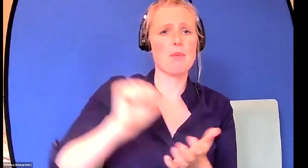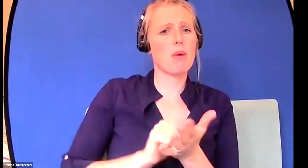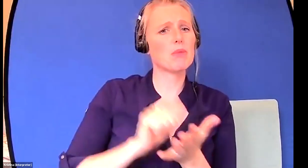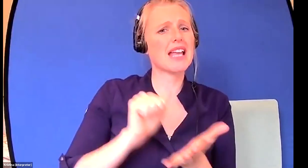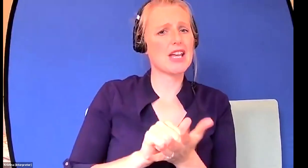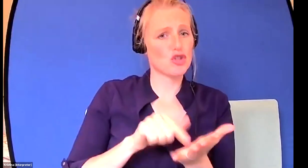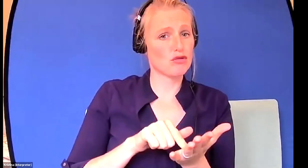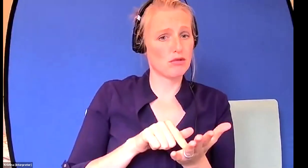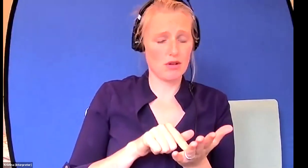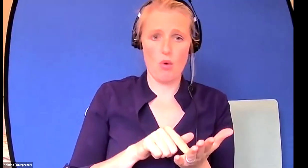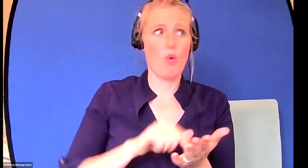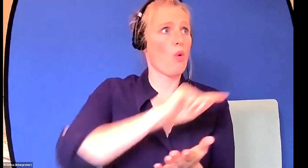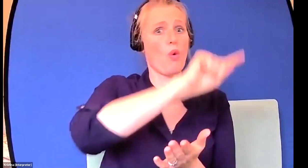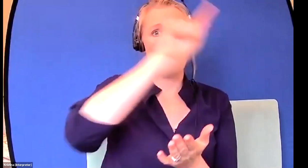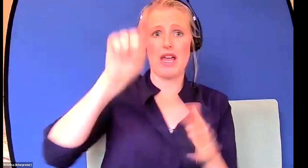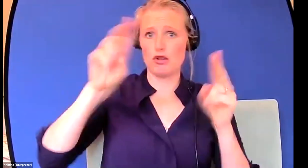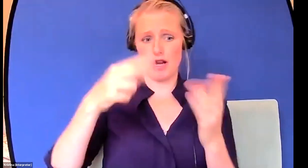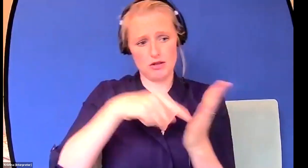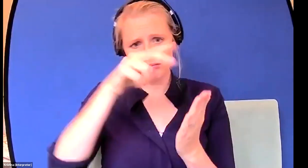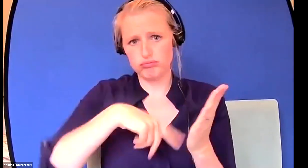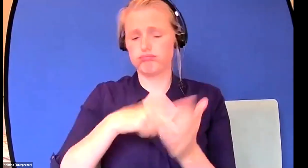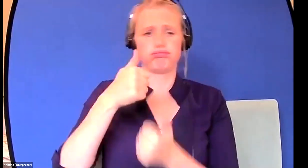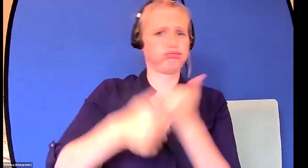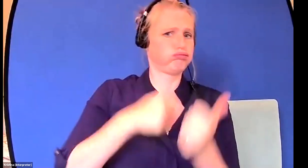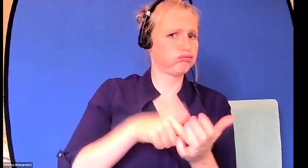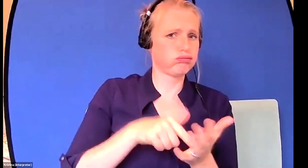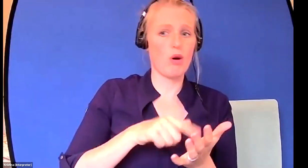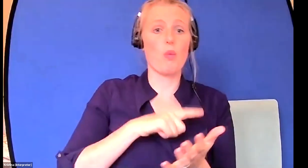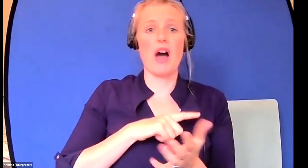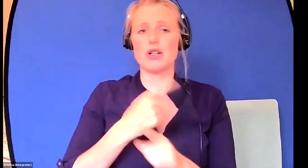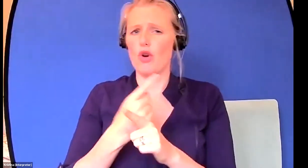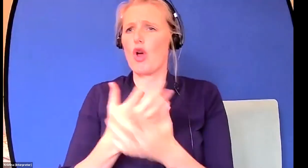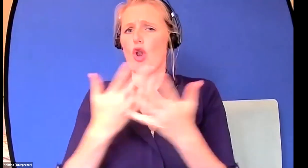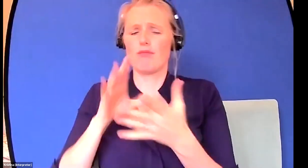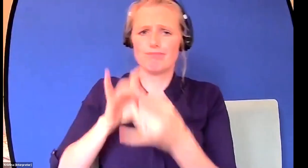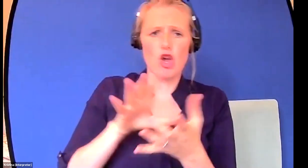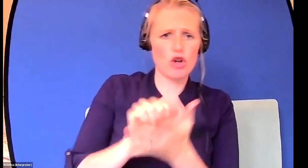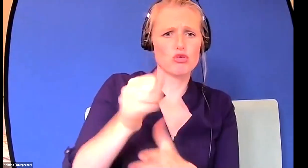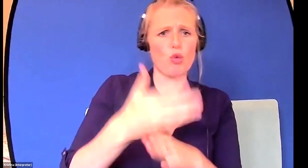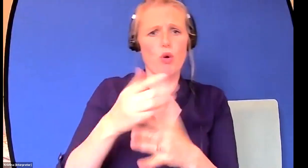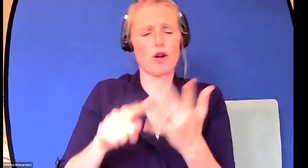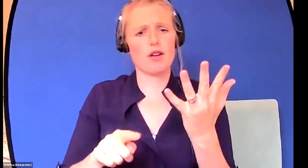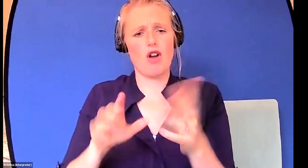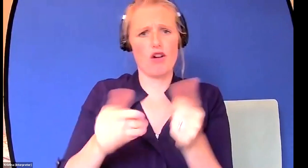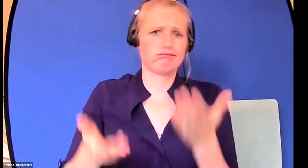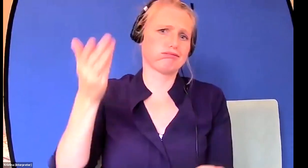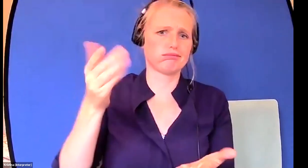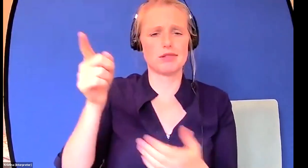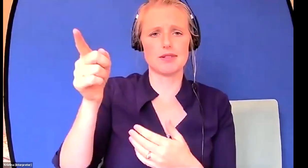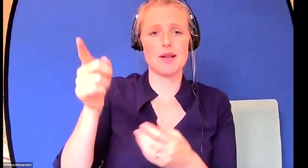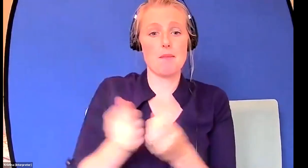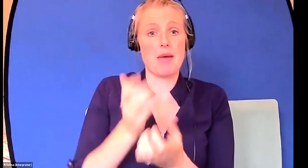garnered international praise and touched on important dilemmas of precarity in cultural work, and the missteps between